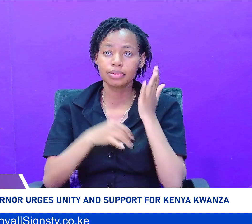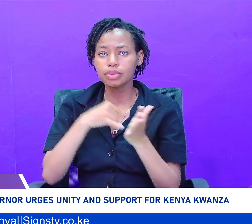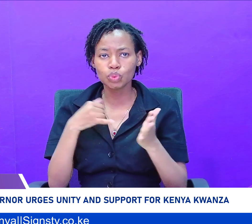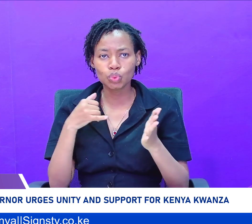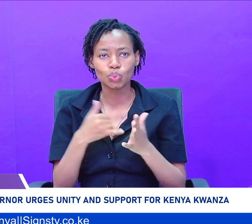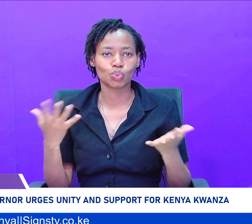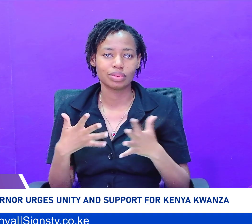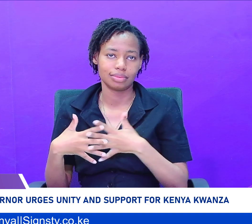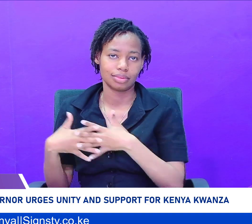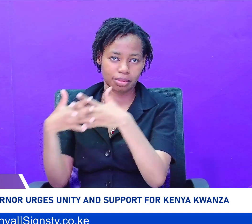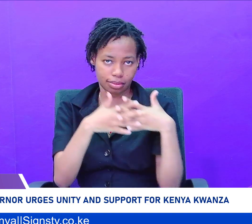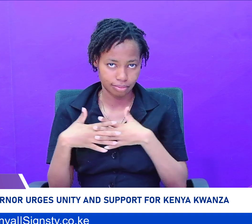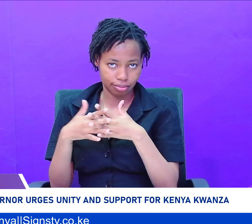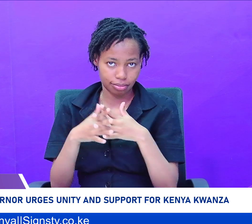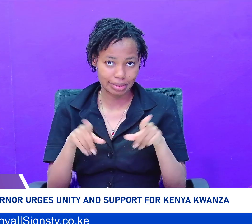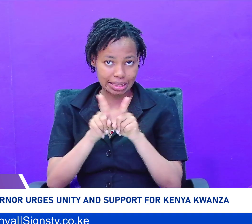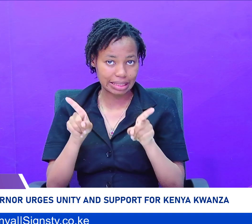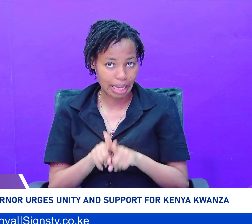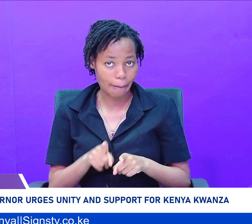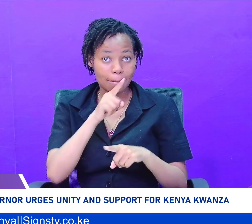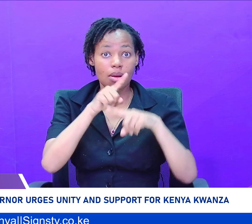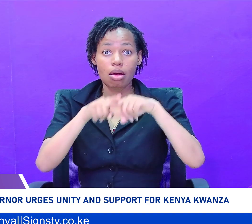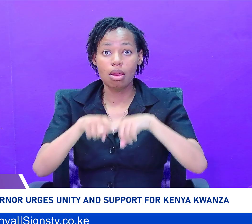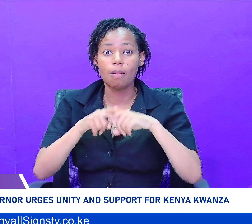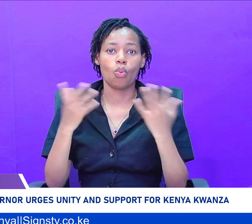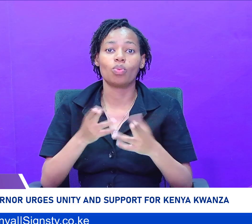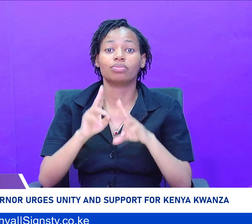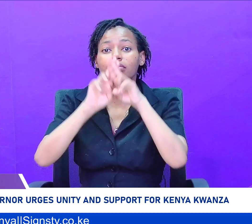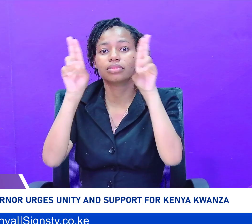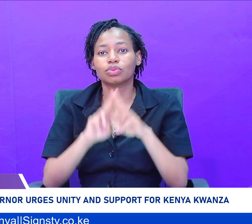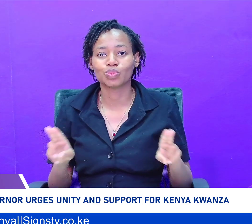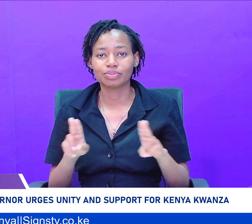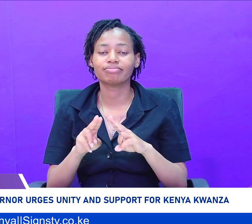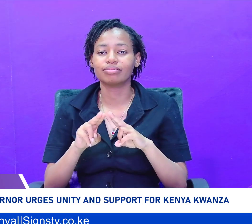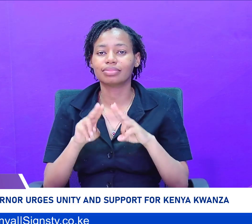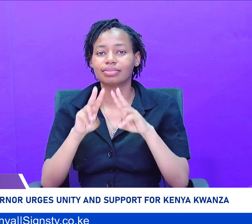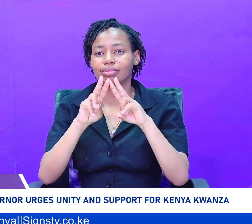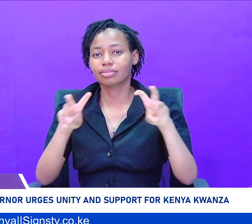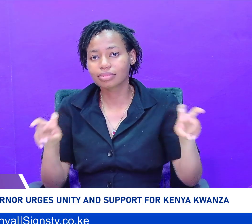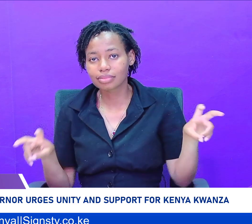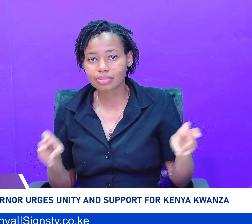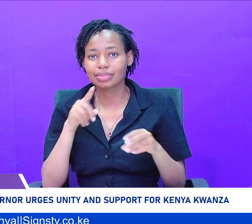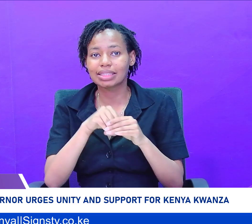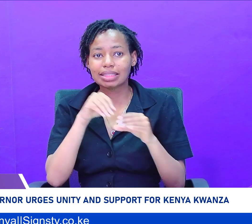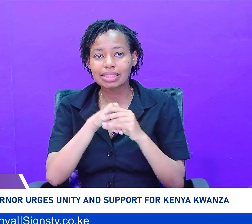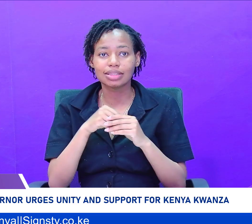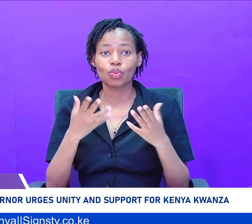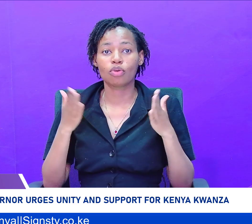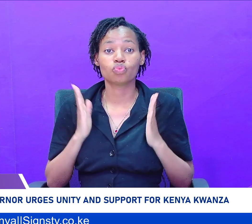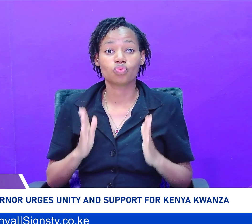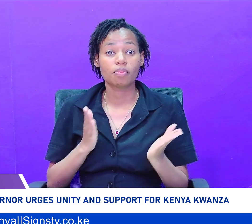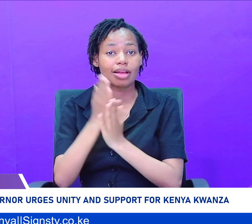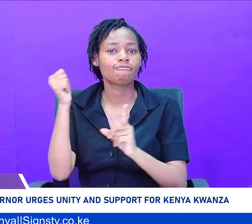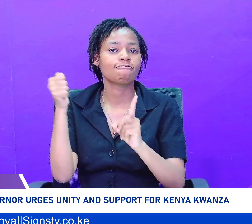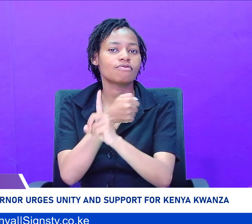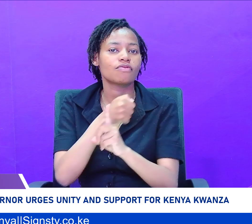the United States, which are demanding an independent investigation into alleged human rights